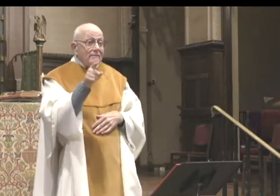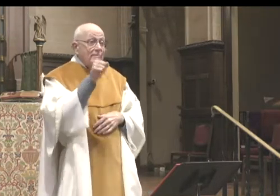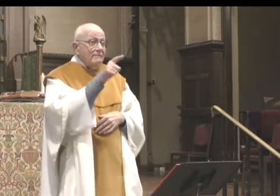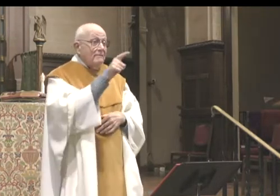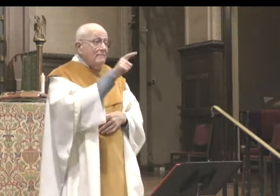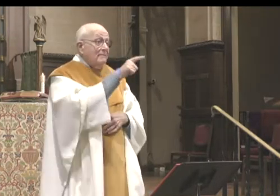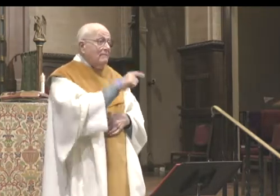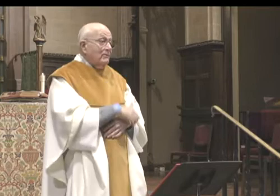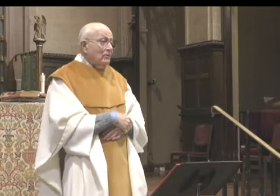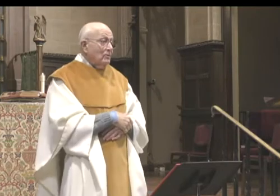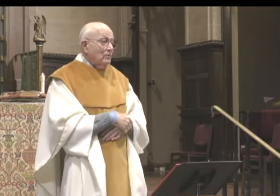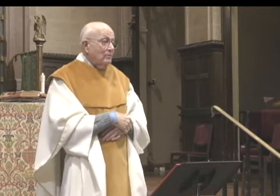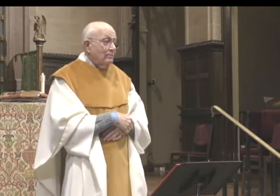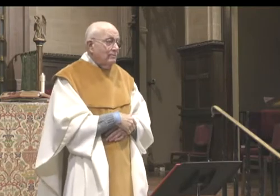Who decides? You.